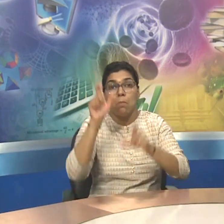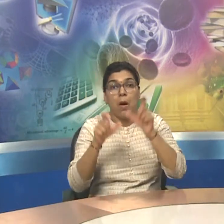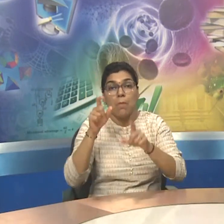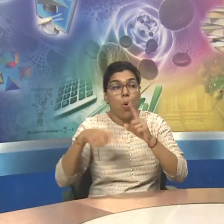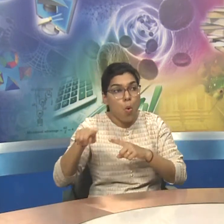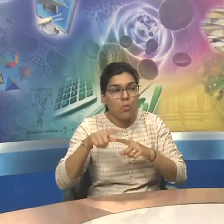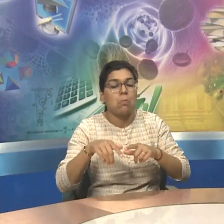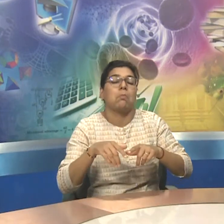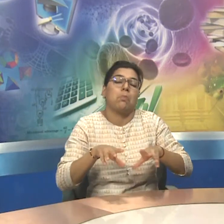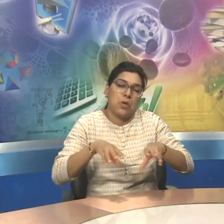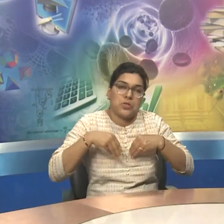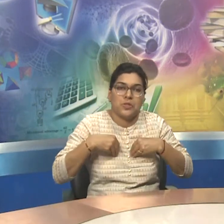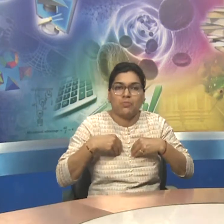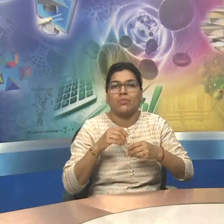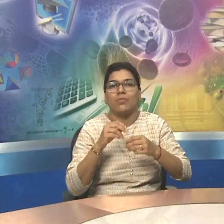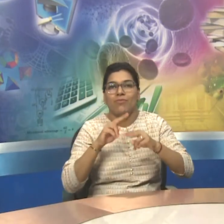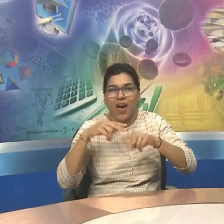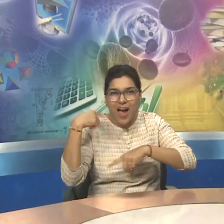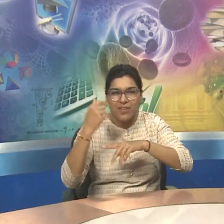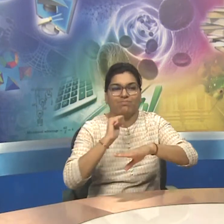so it can